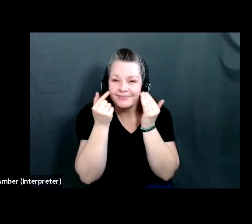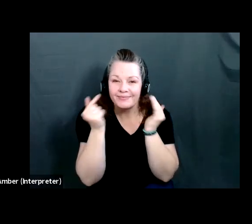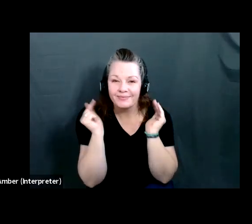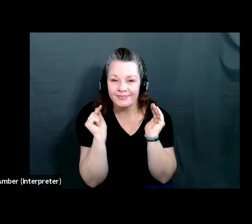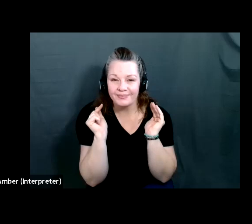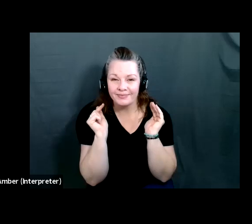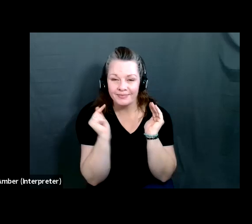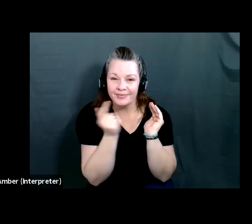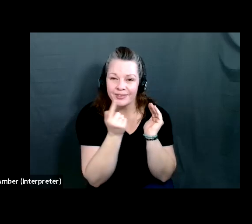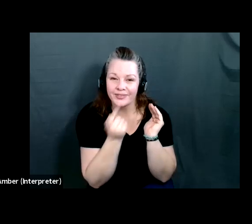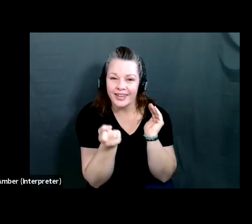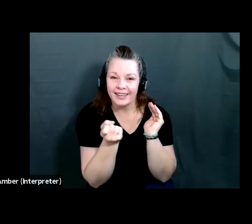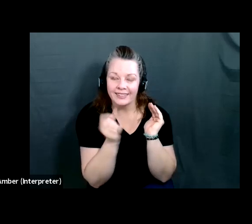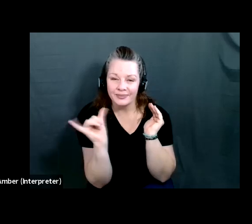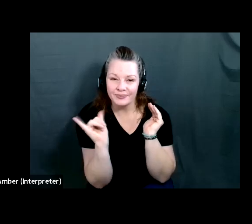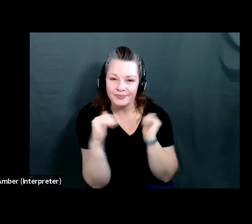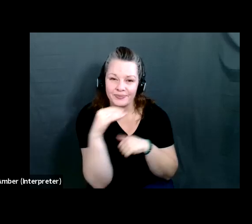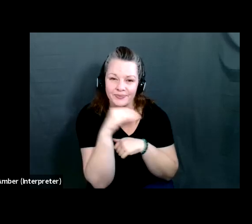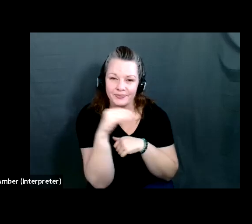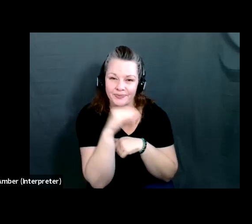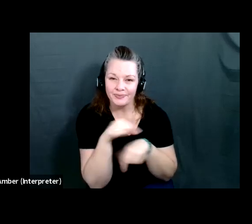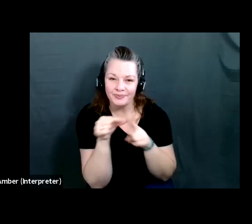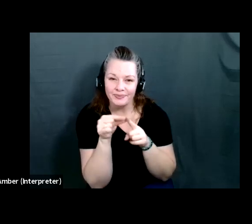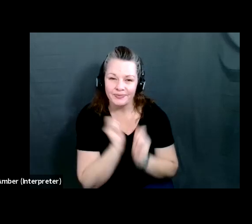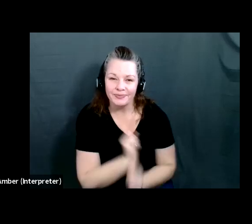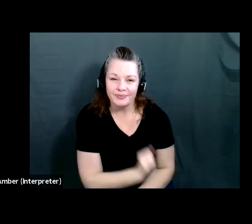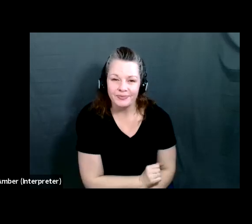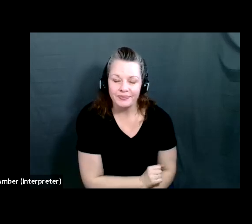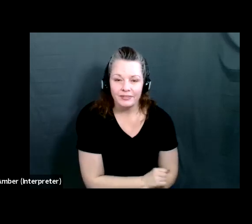red like a liar's word.